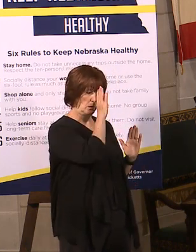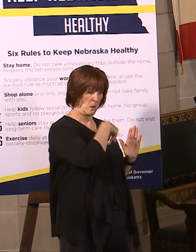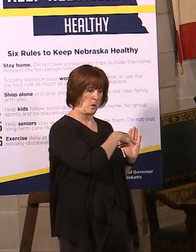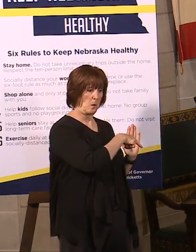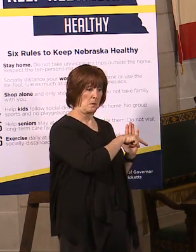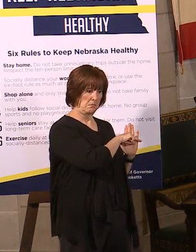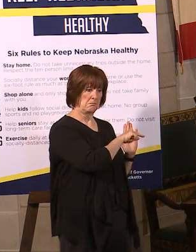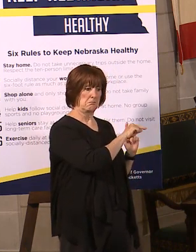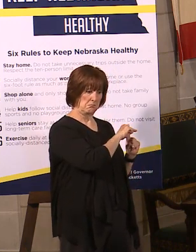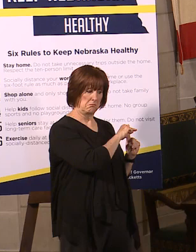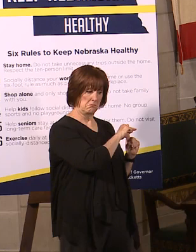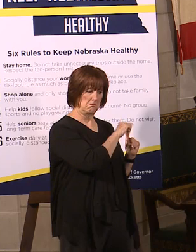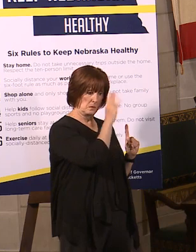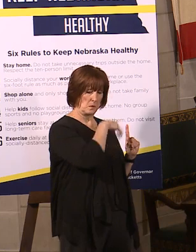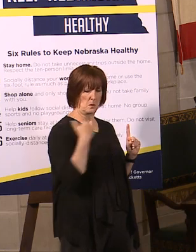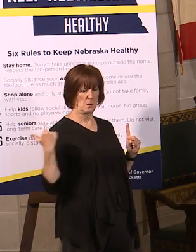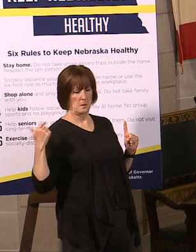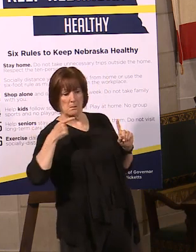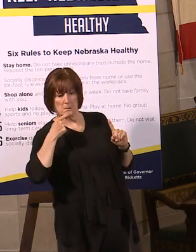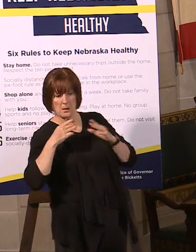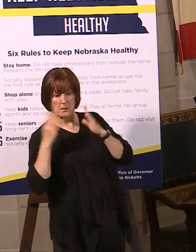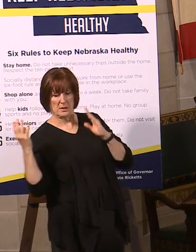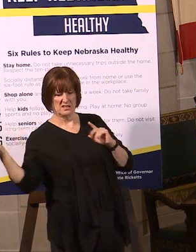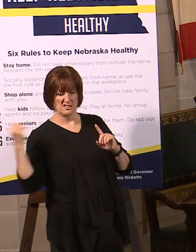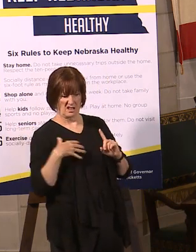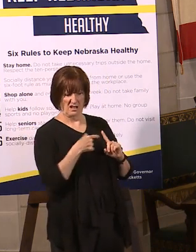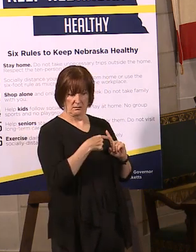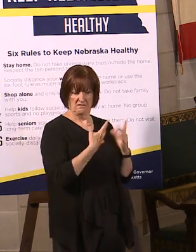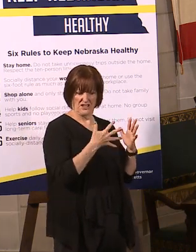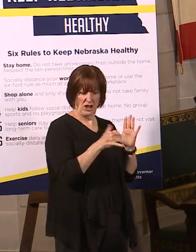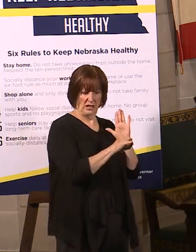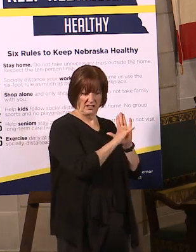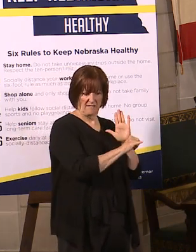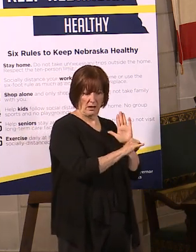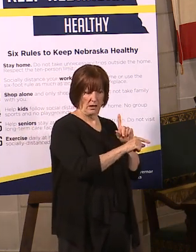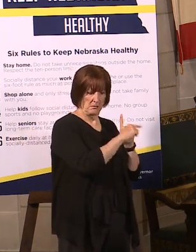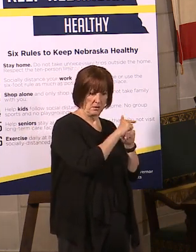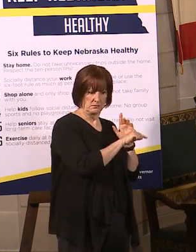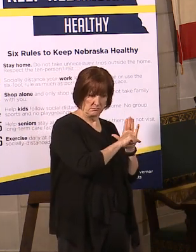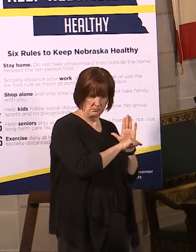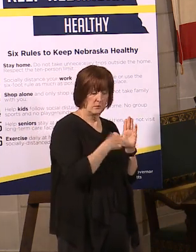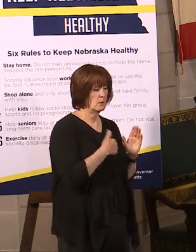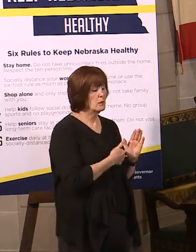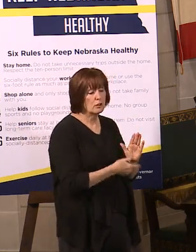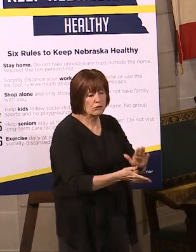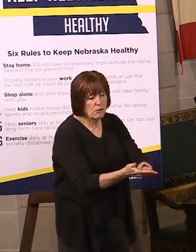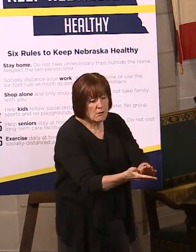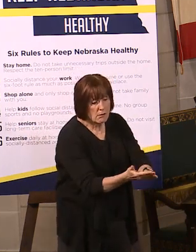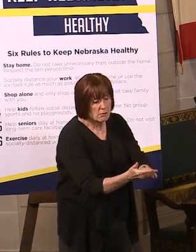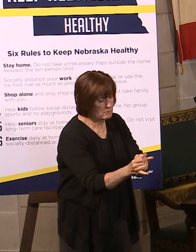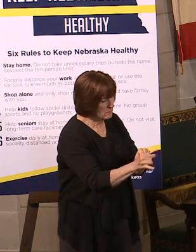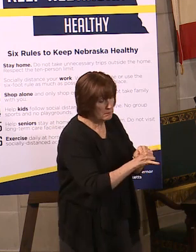they came from the public health lab. So the public health lab sent them to us, we test them, run them through, boom, they look like same stuff.